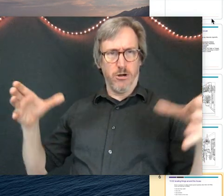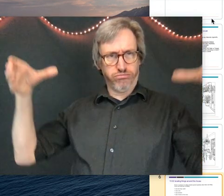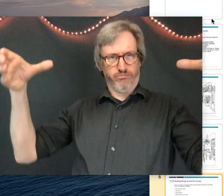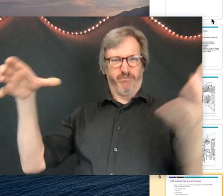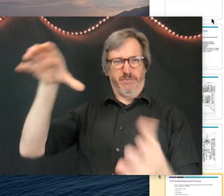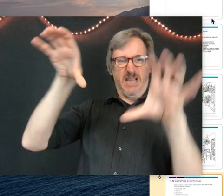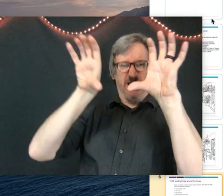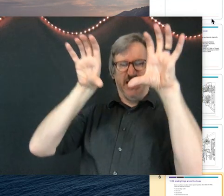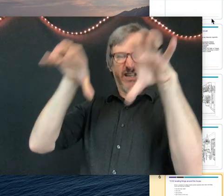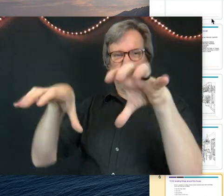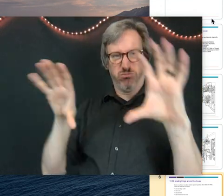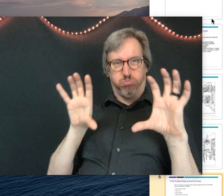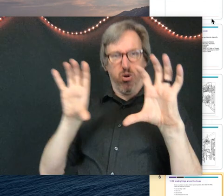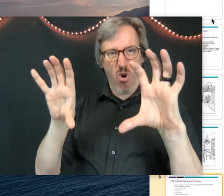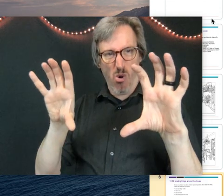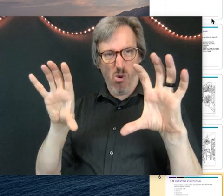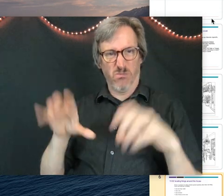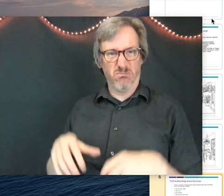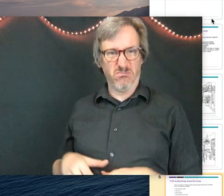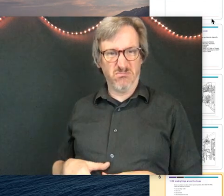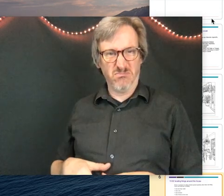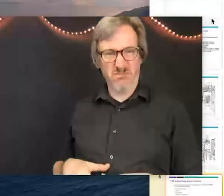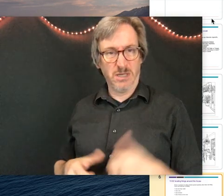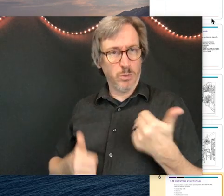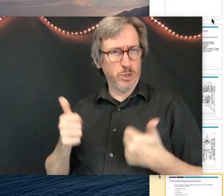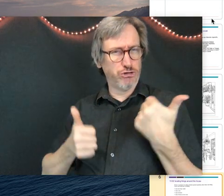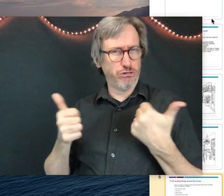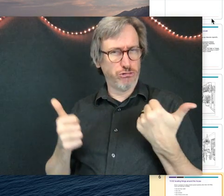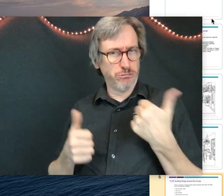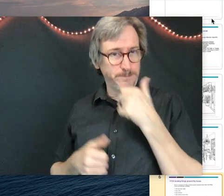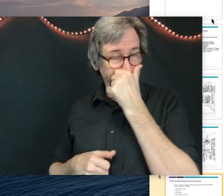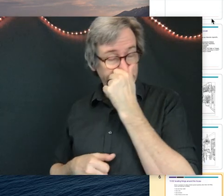boom, you know, big TV, boom.